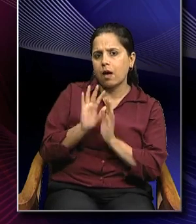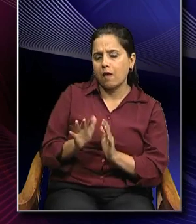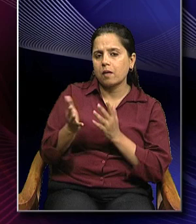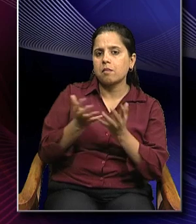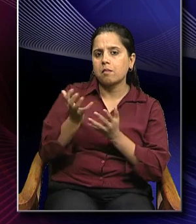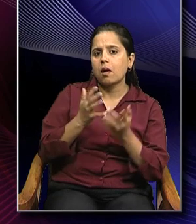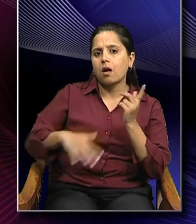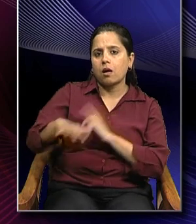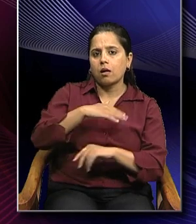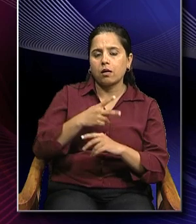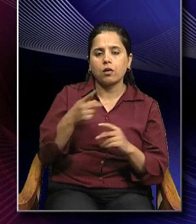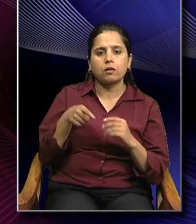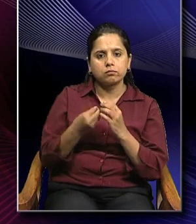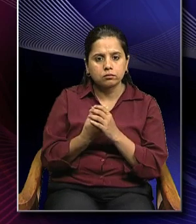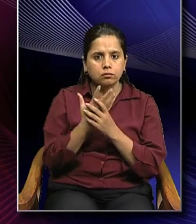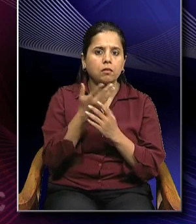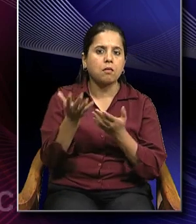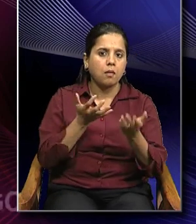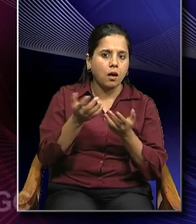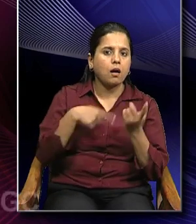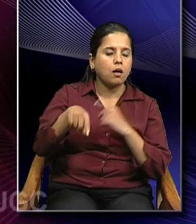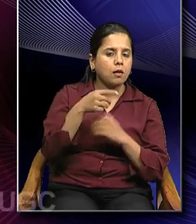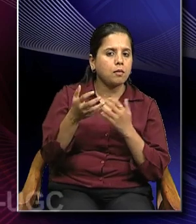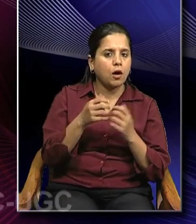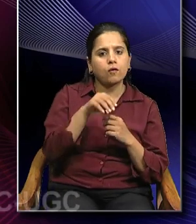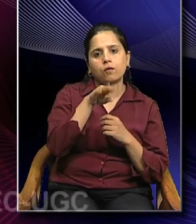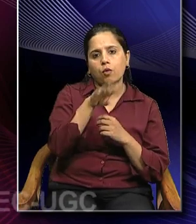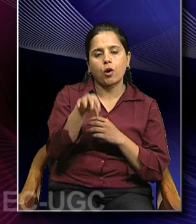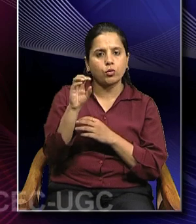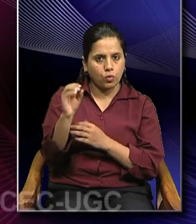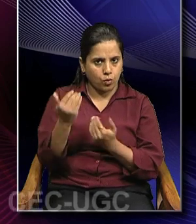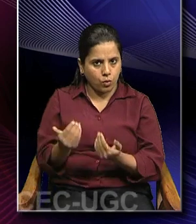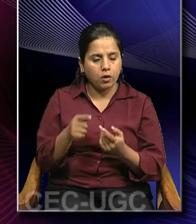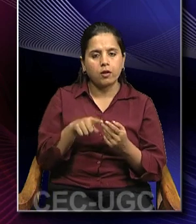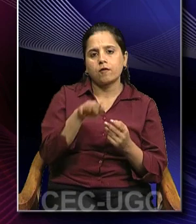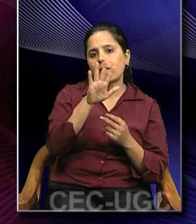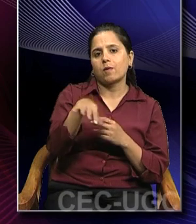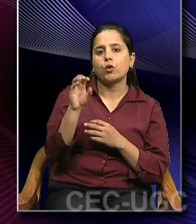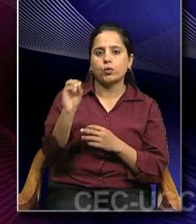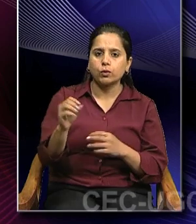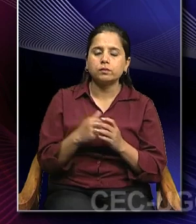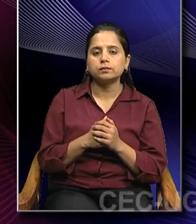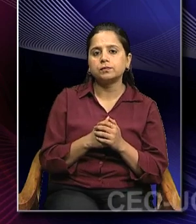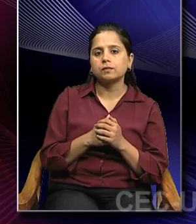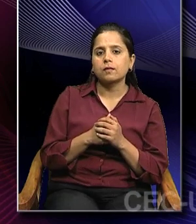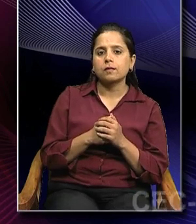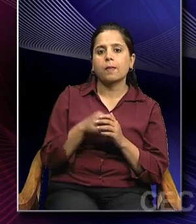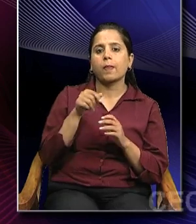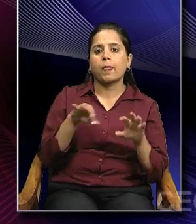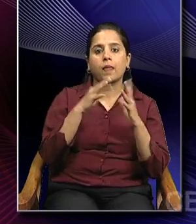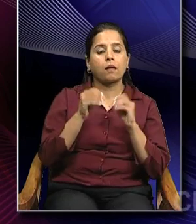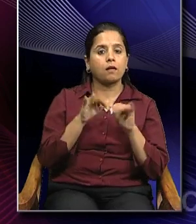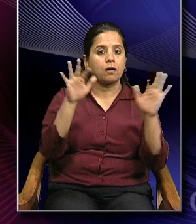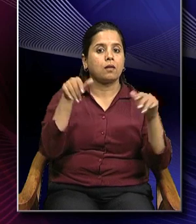marketing, part of evolution of marketing, that is marketing 4.0 and marketing 5.0. So,